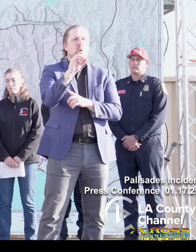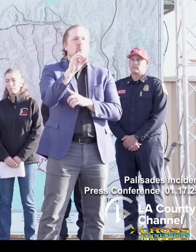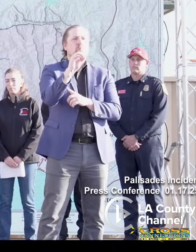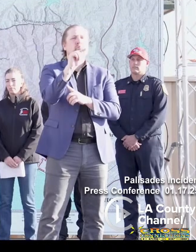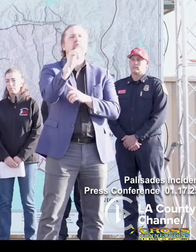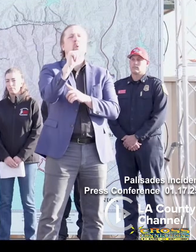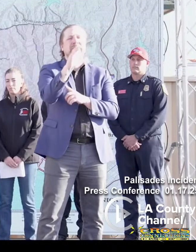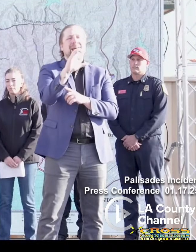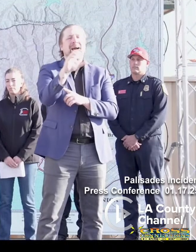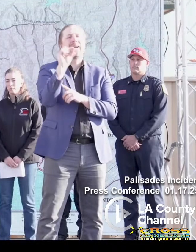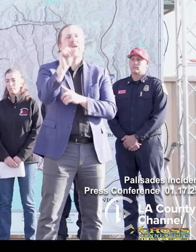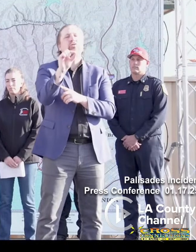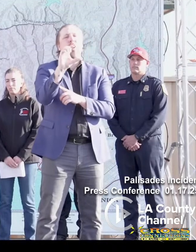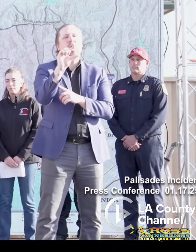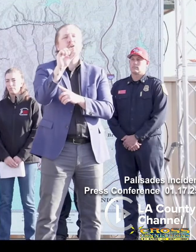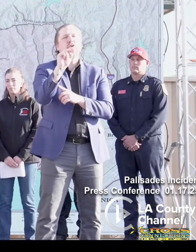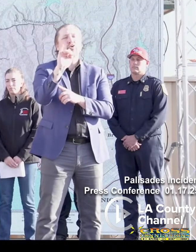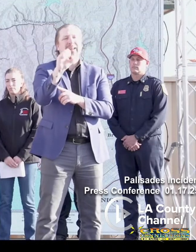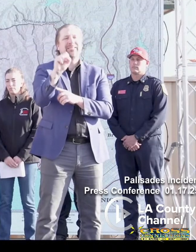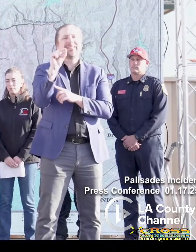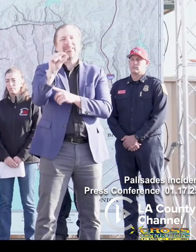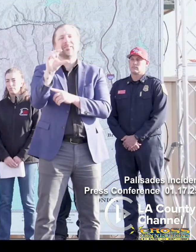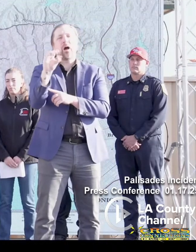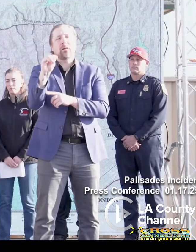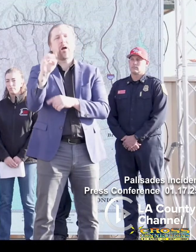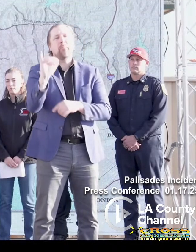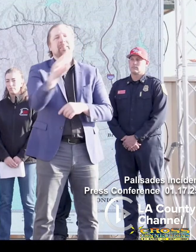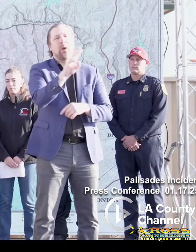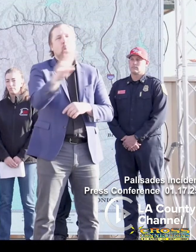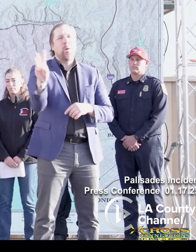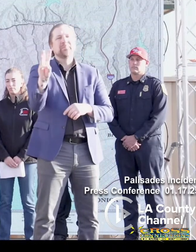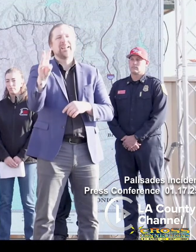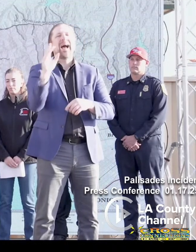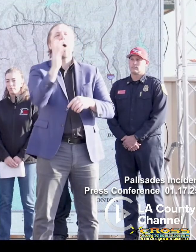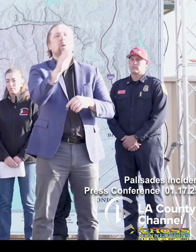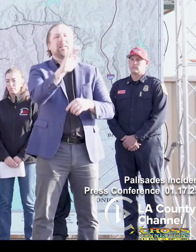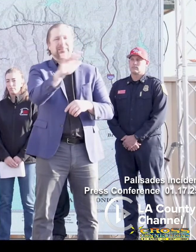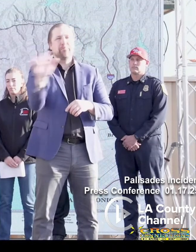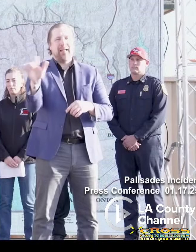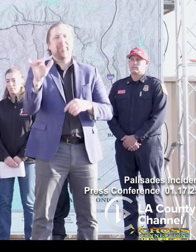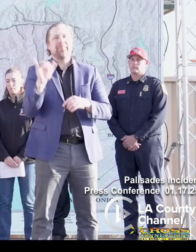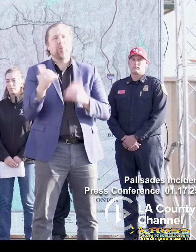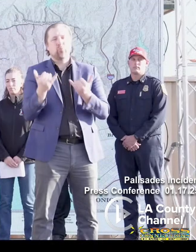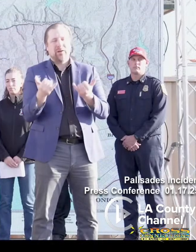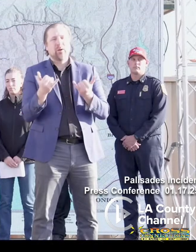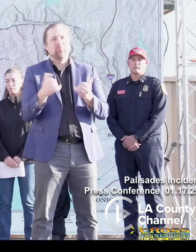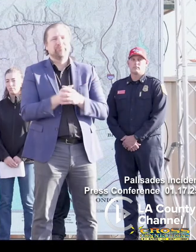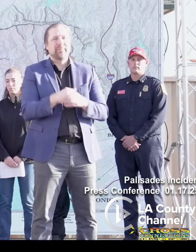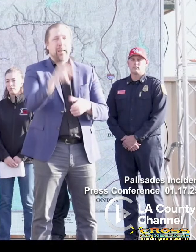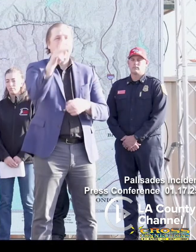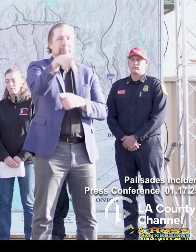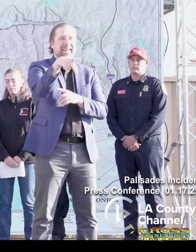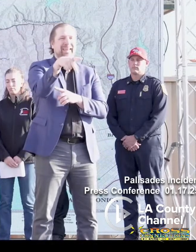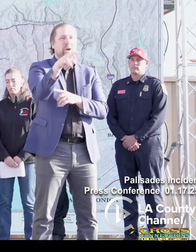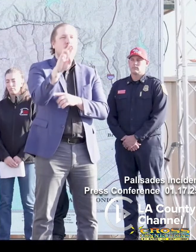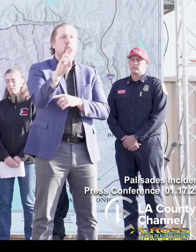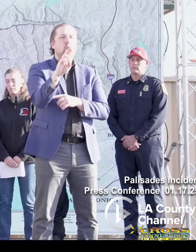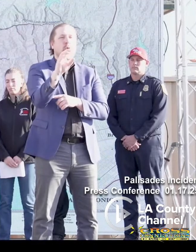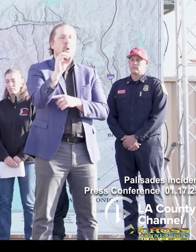protect.genesis.com. I will provide you with the phonetic spelling of this.